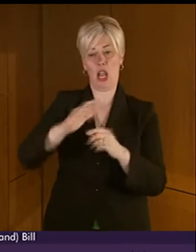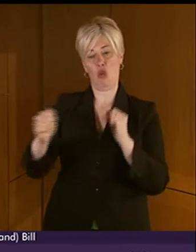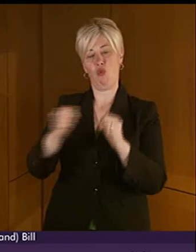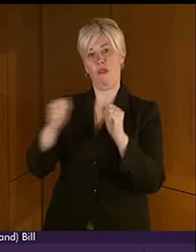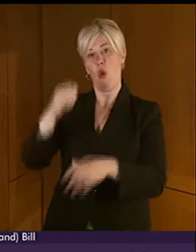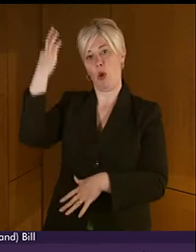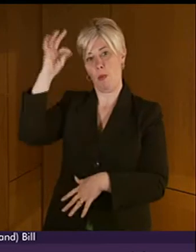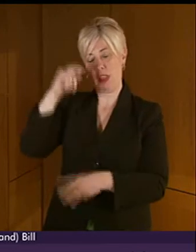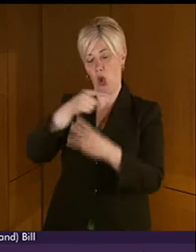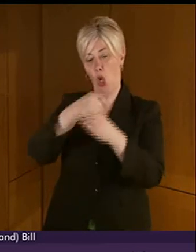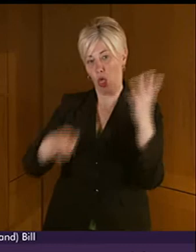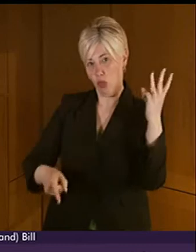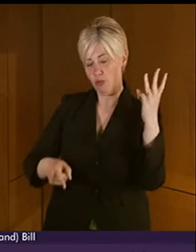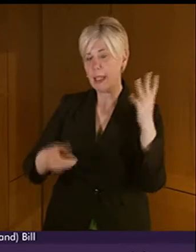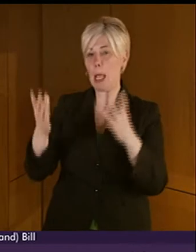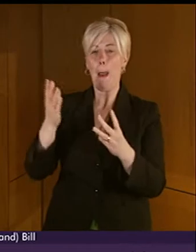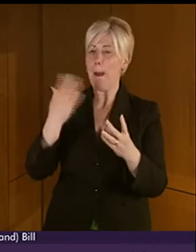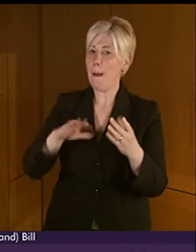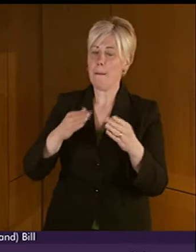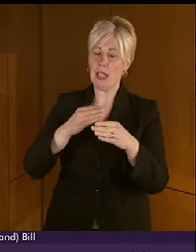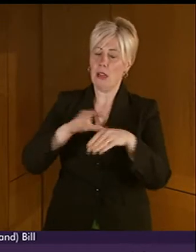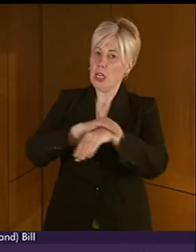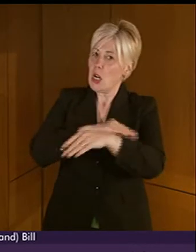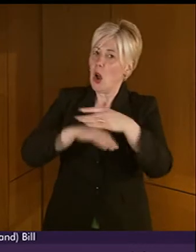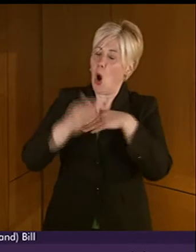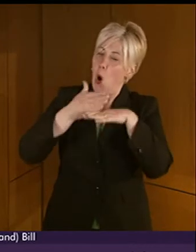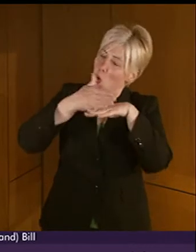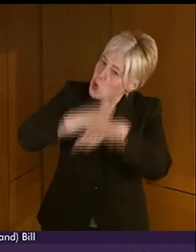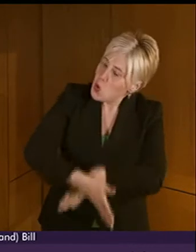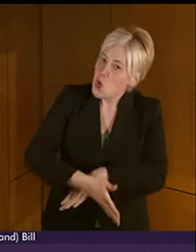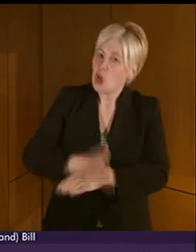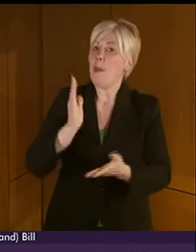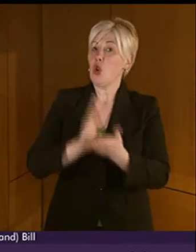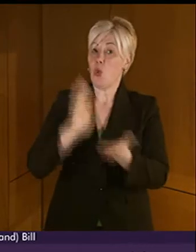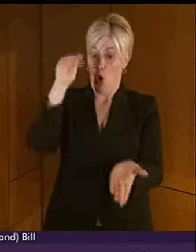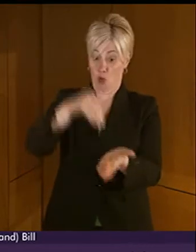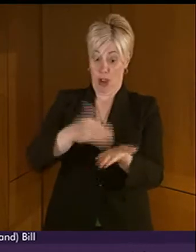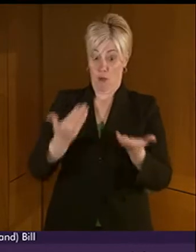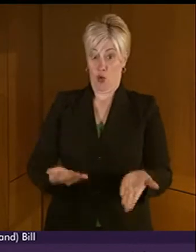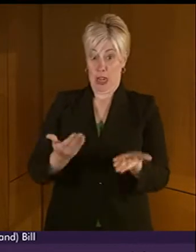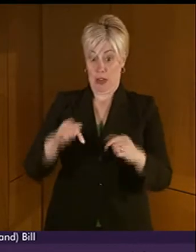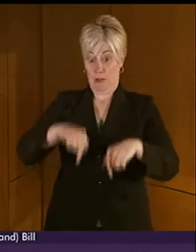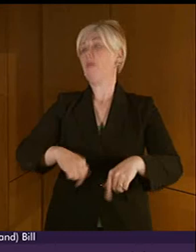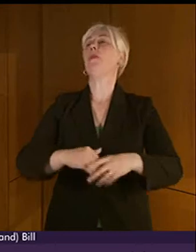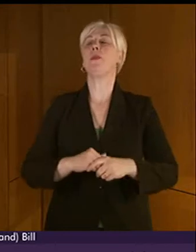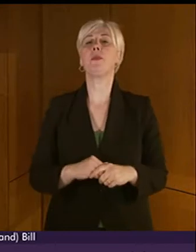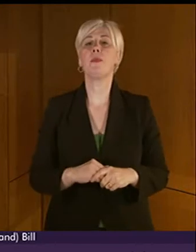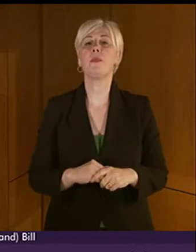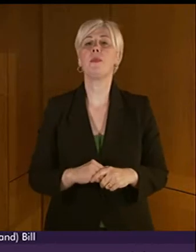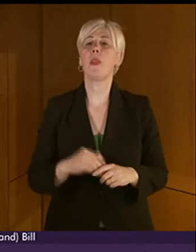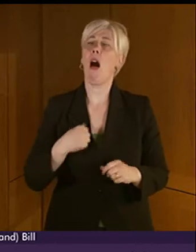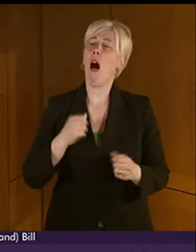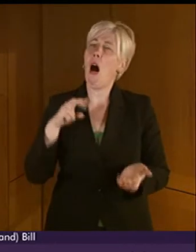and to all of those who have worked so hard to get the Bill to this point. I'm delighted with the